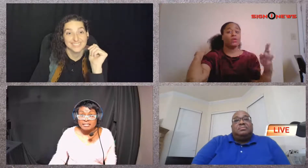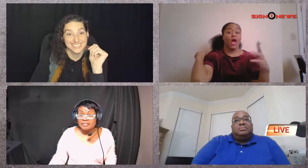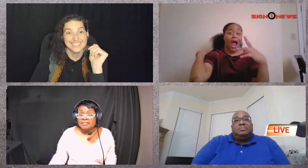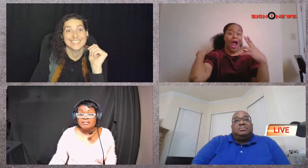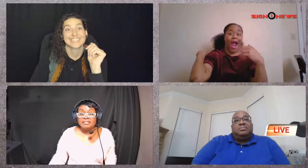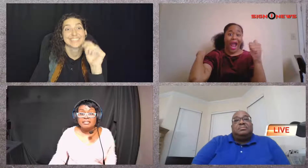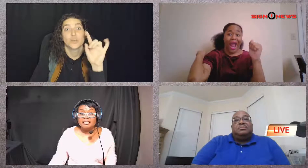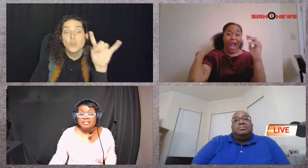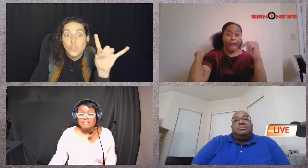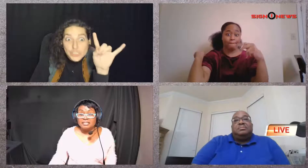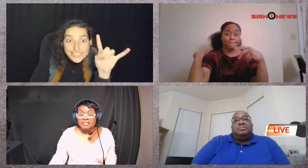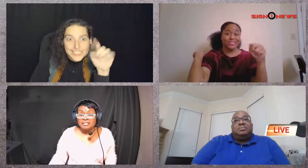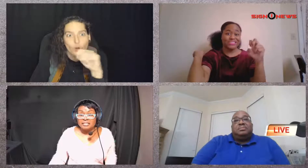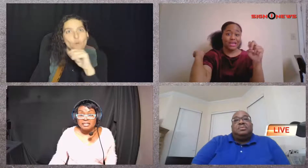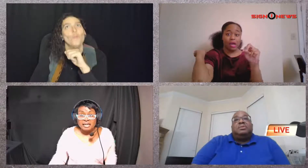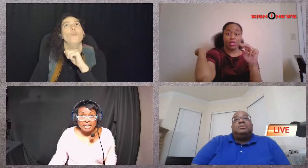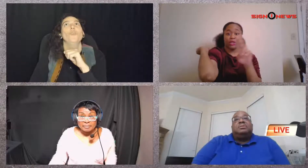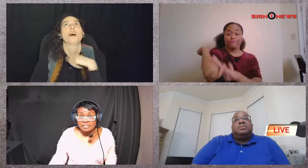RIT,